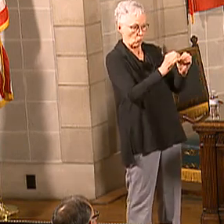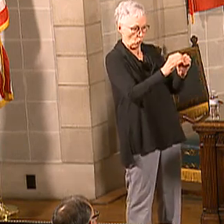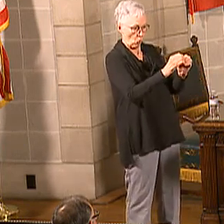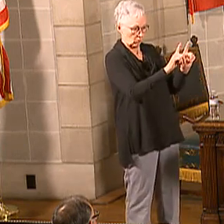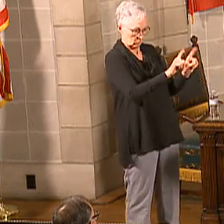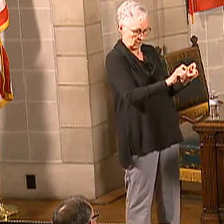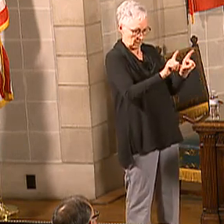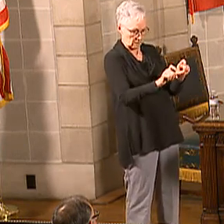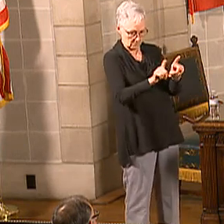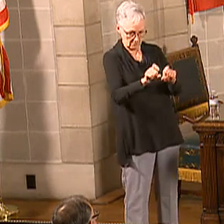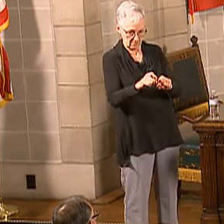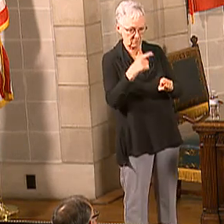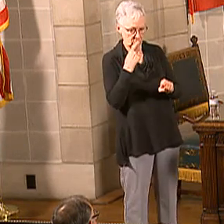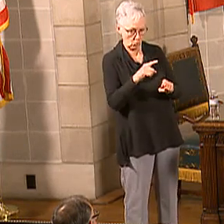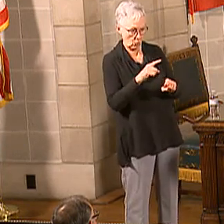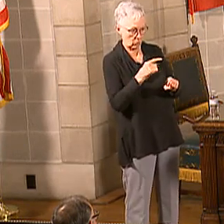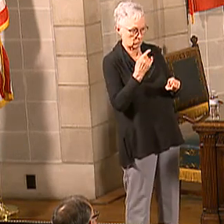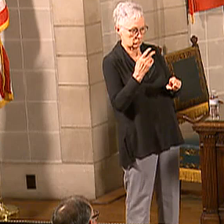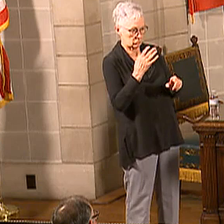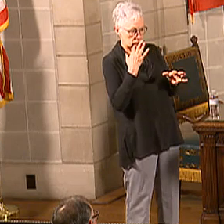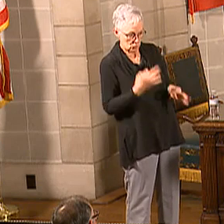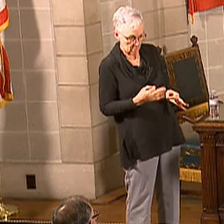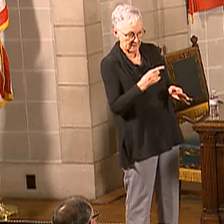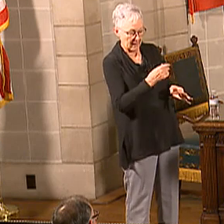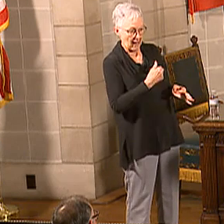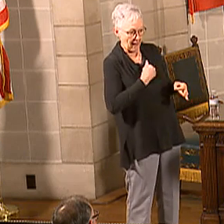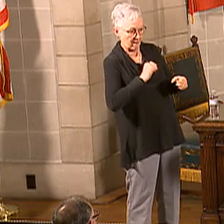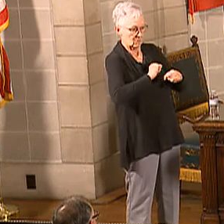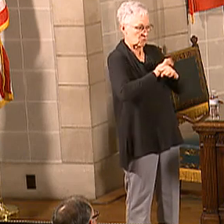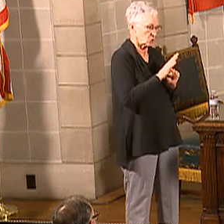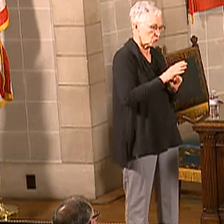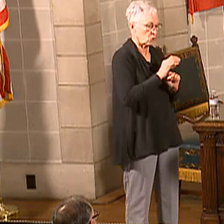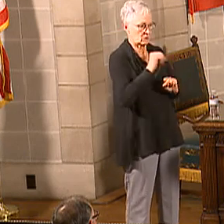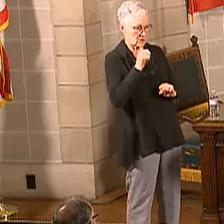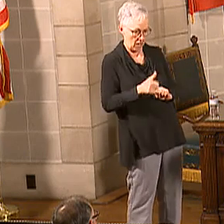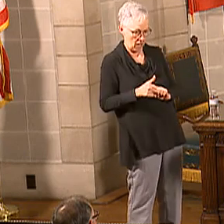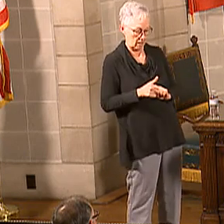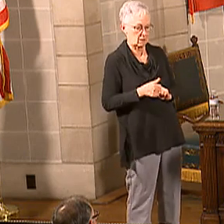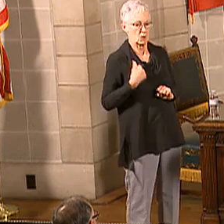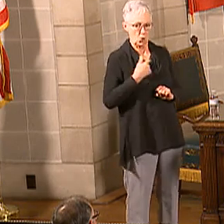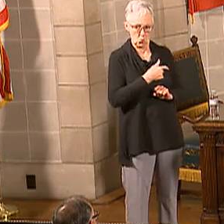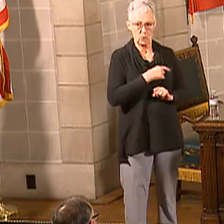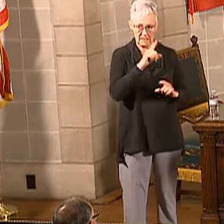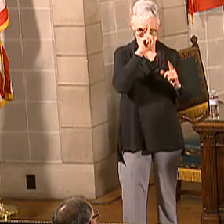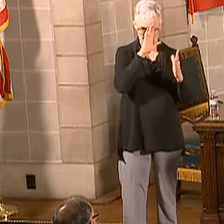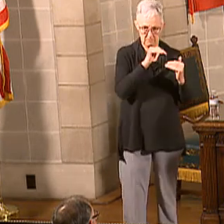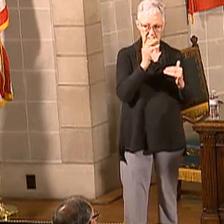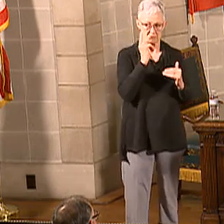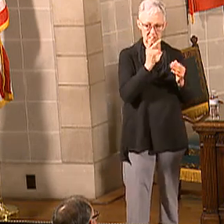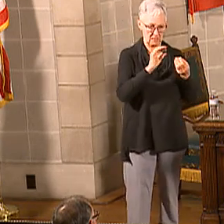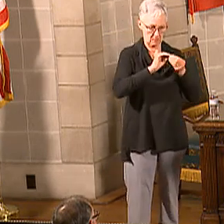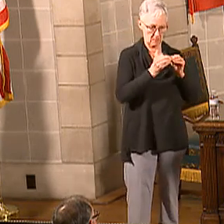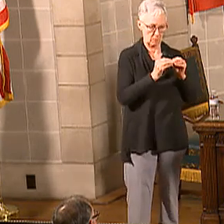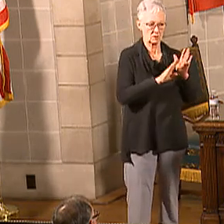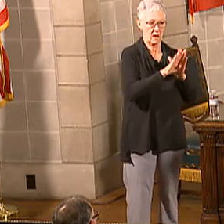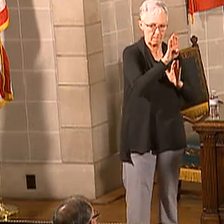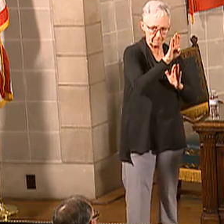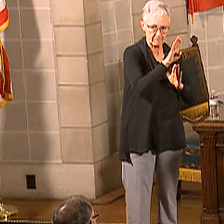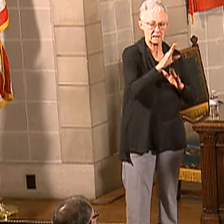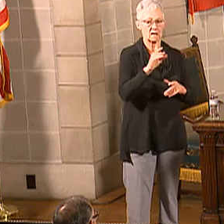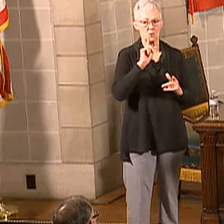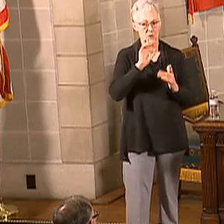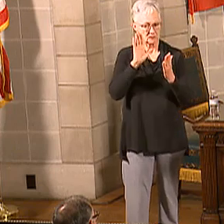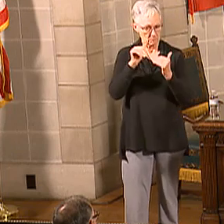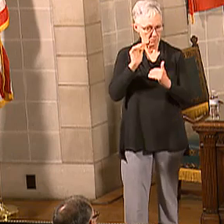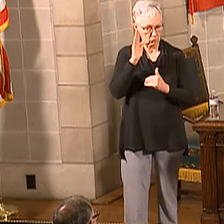see more, or likely to see more community spread and more directed health measures. It's going to be a tough month, but we will get through it